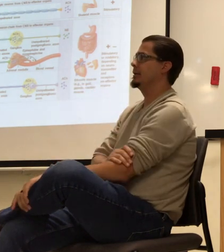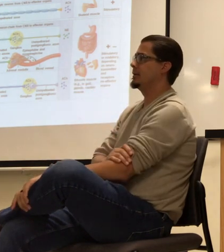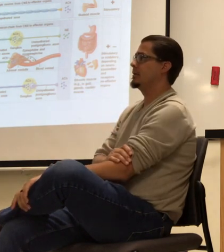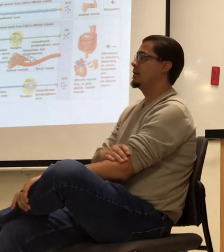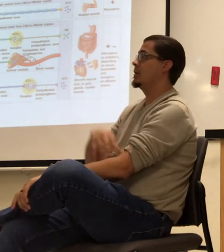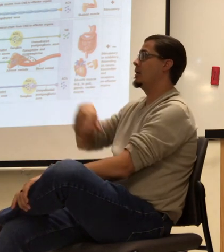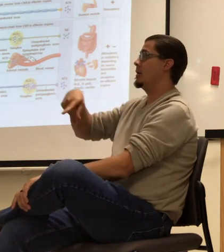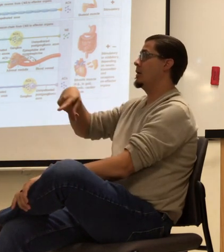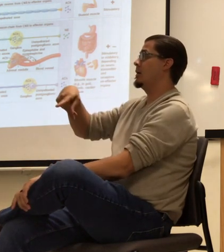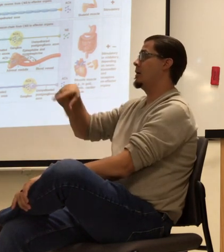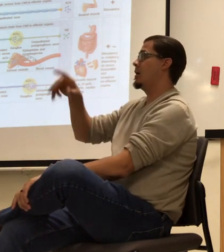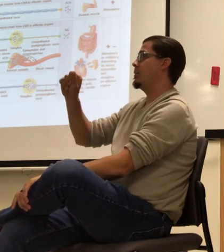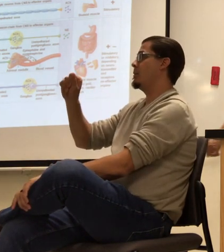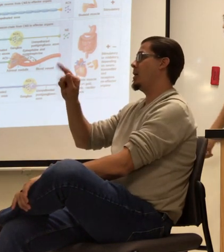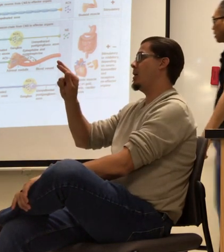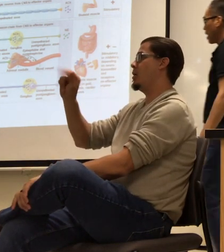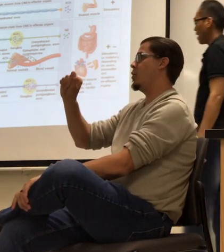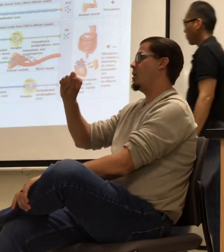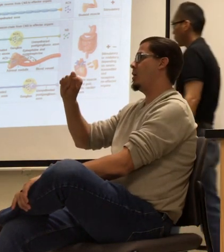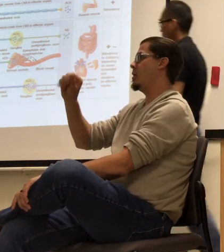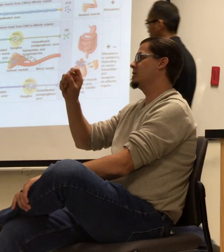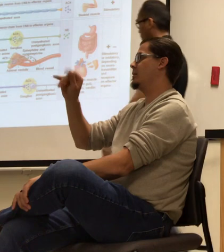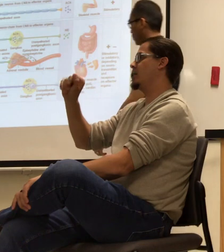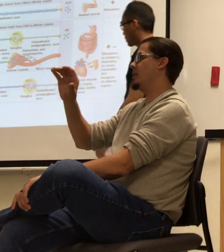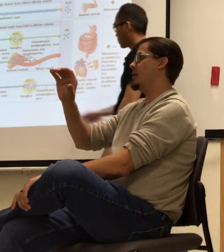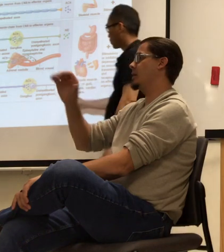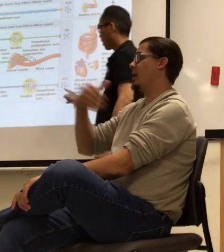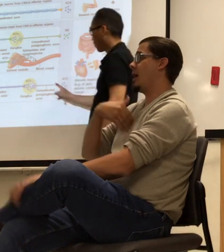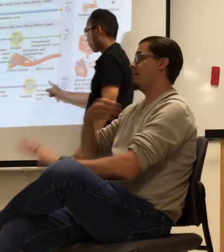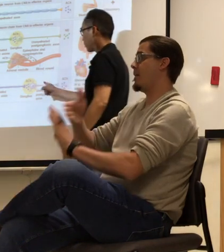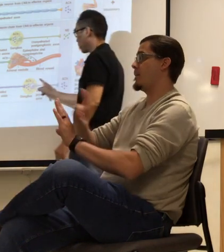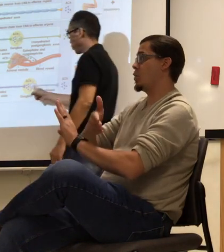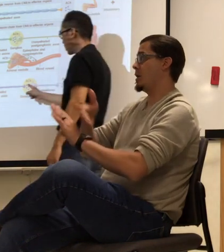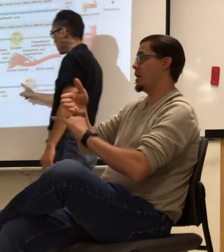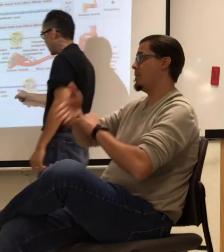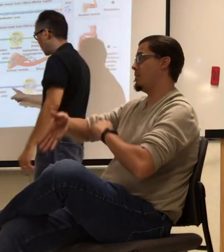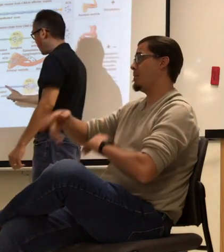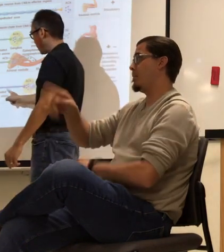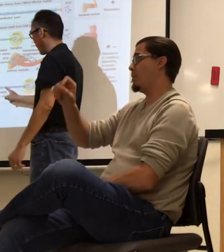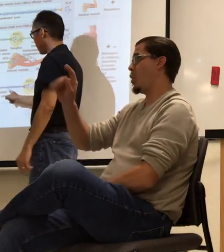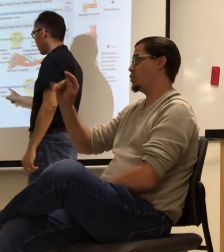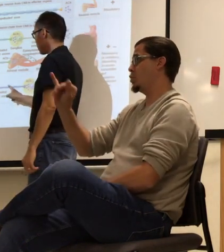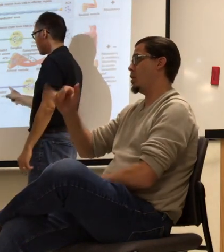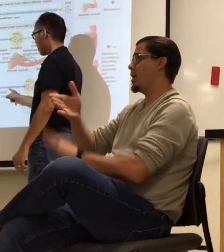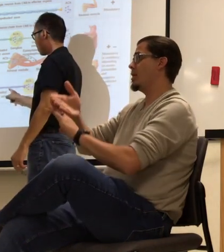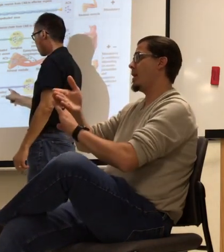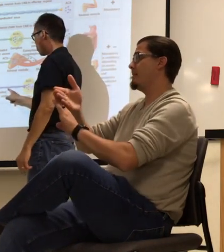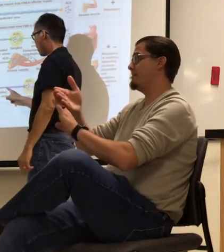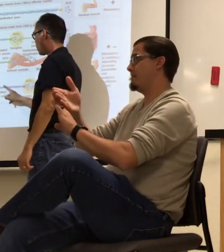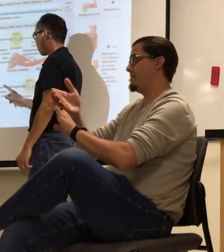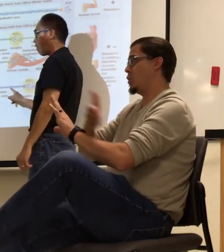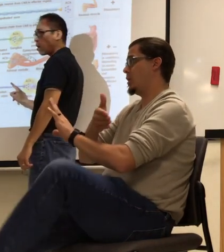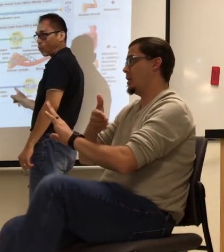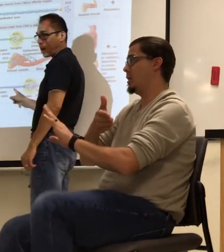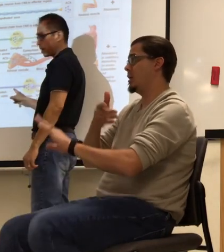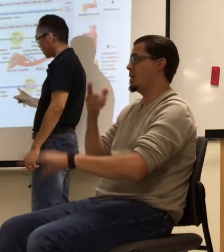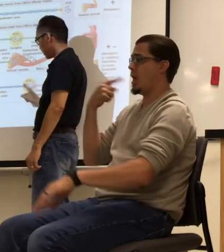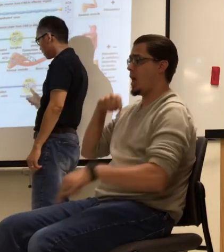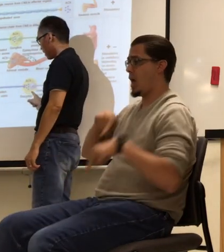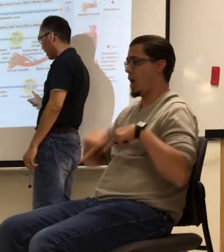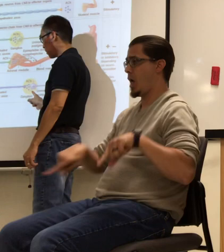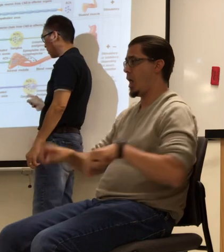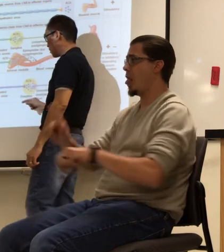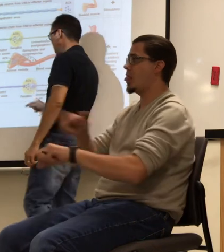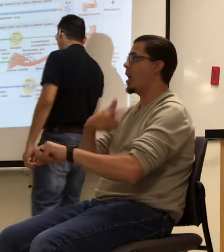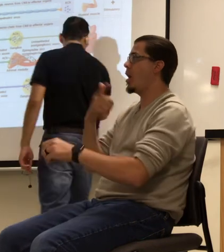The parasympathetics have a pre and a post. The pre-ganglionic cell travels a long way to